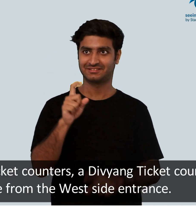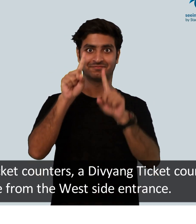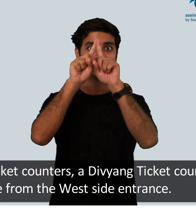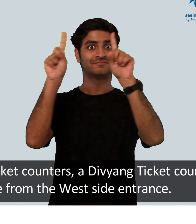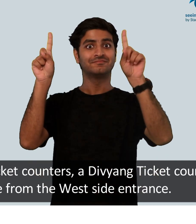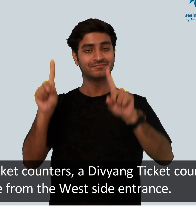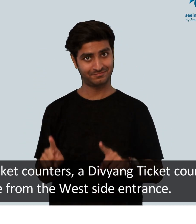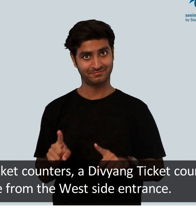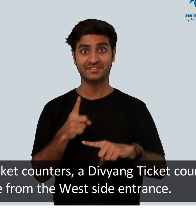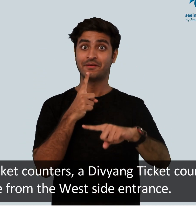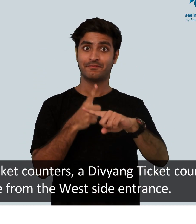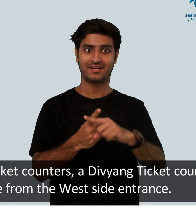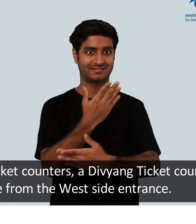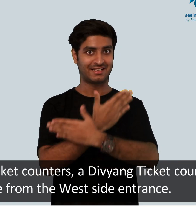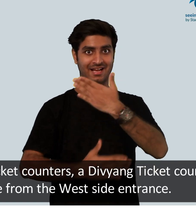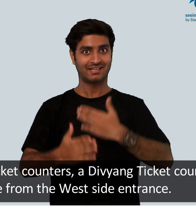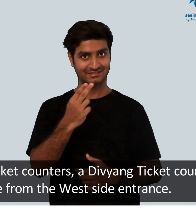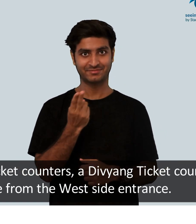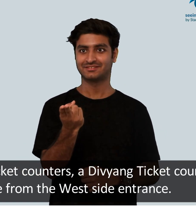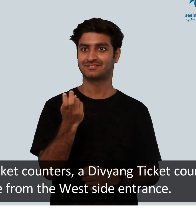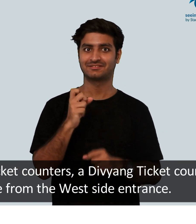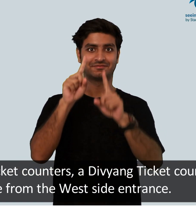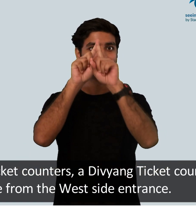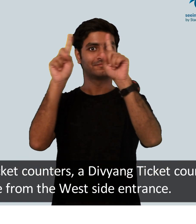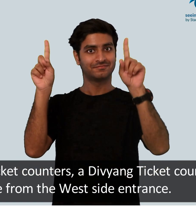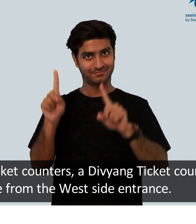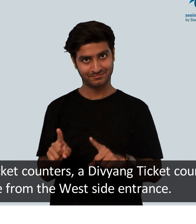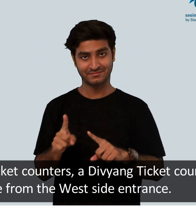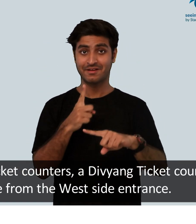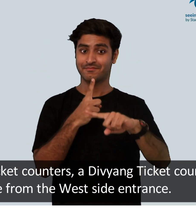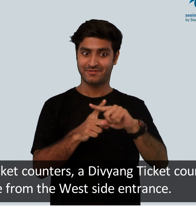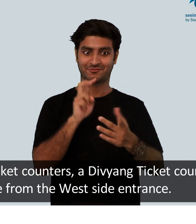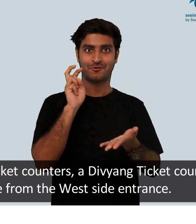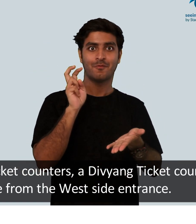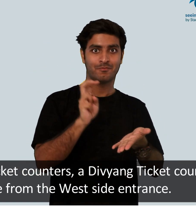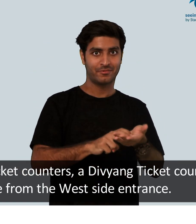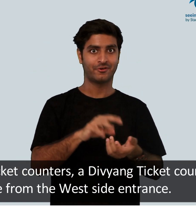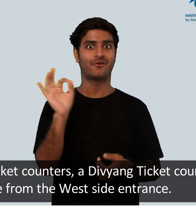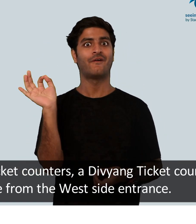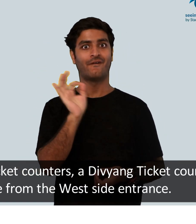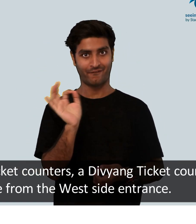ticket counter and the booking office from the west side entrance.